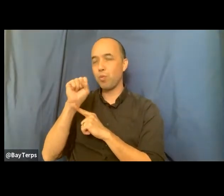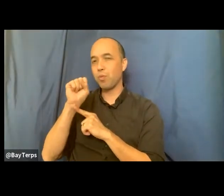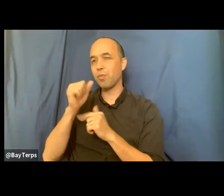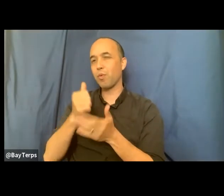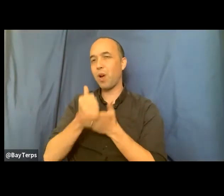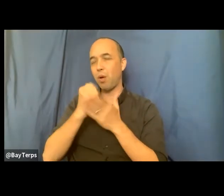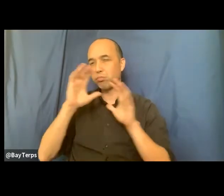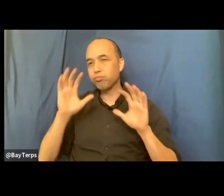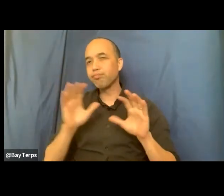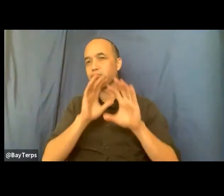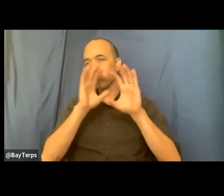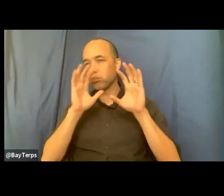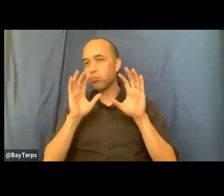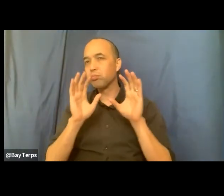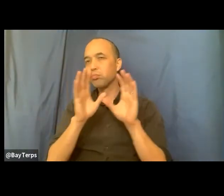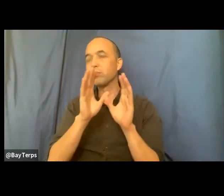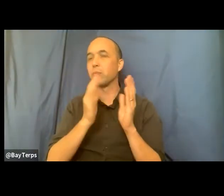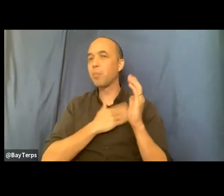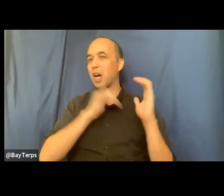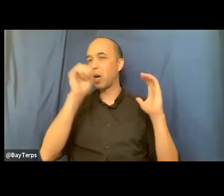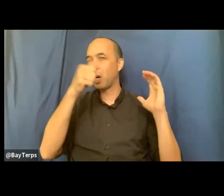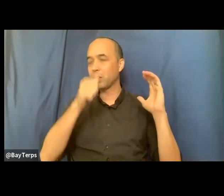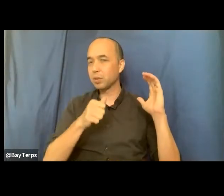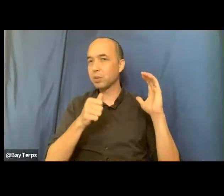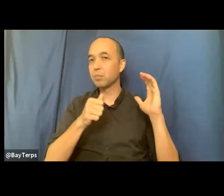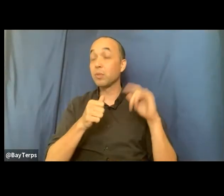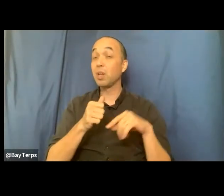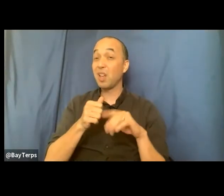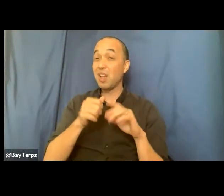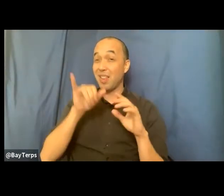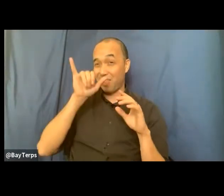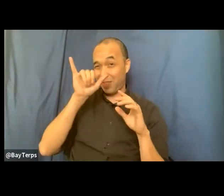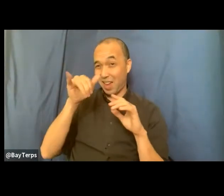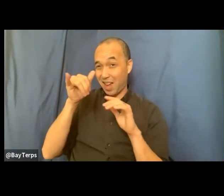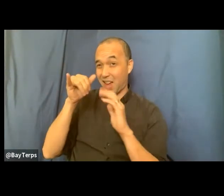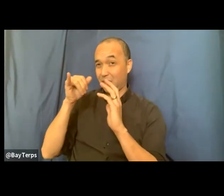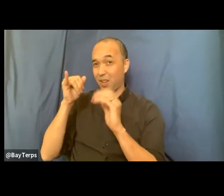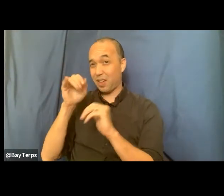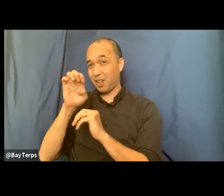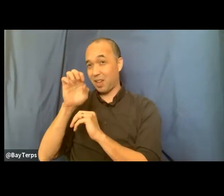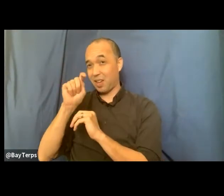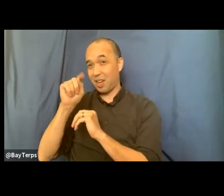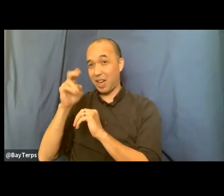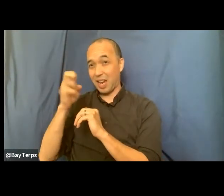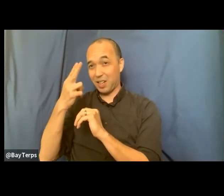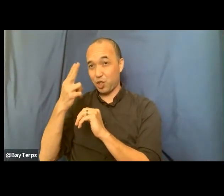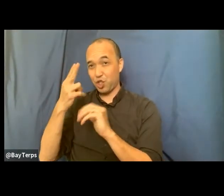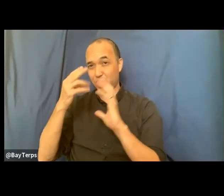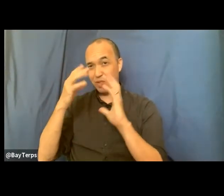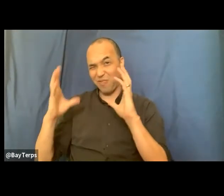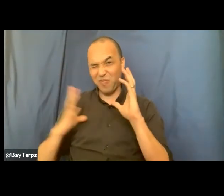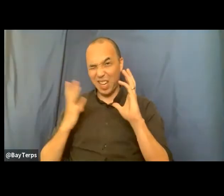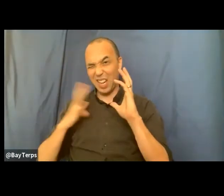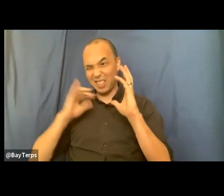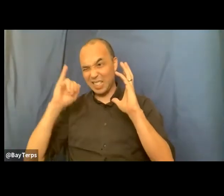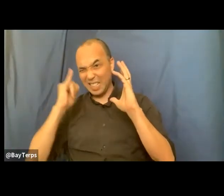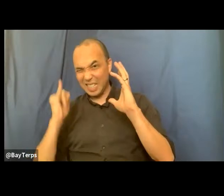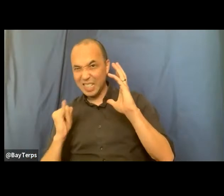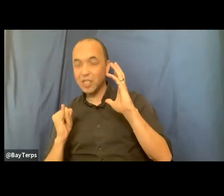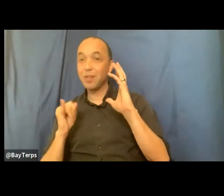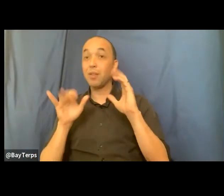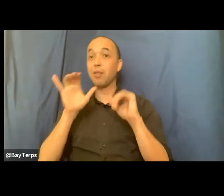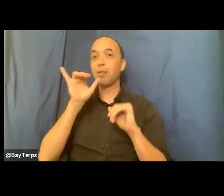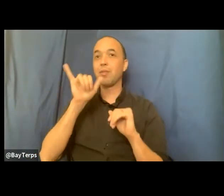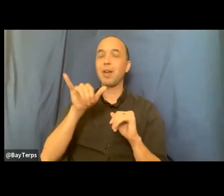sometimes. And, you know, when we do the etchings, the tools that we're using for those are things like linoleum cutters and wood